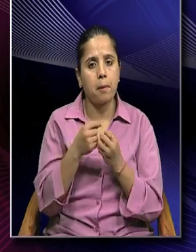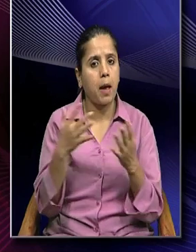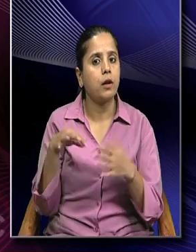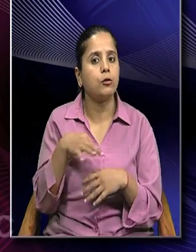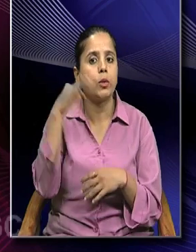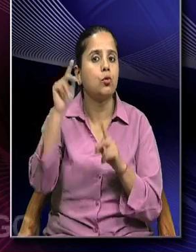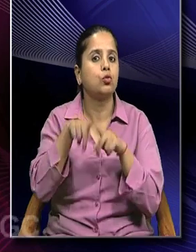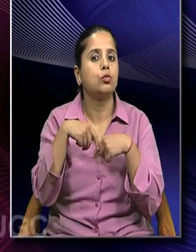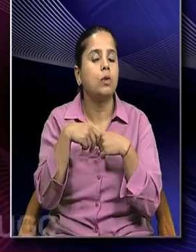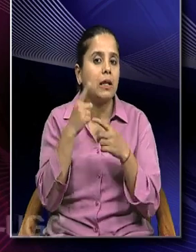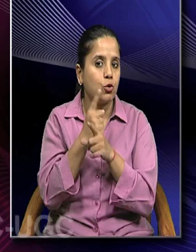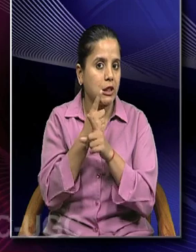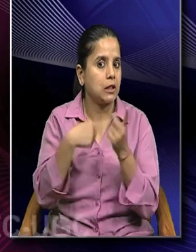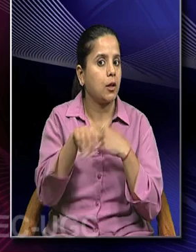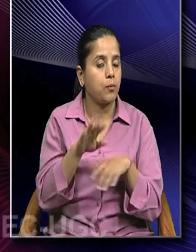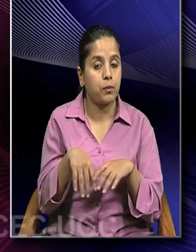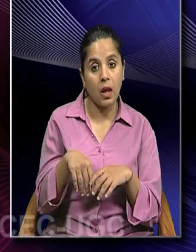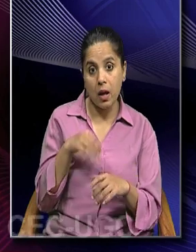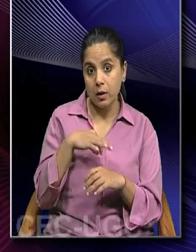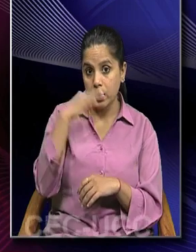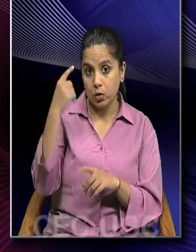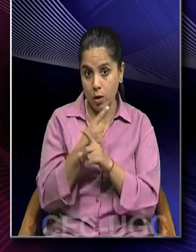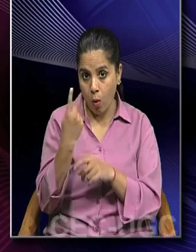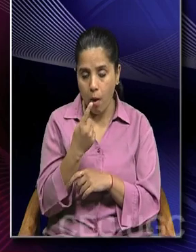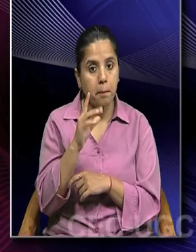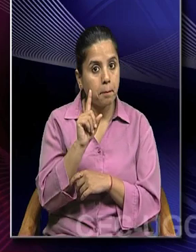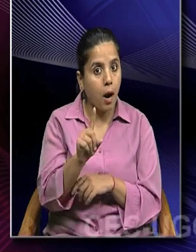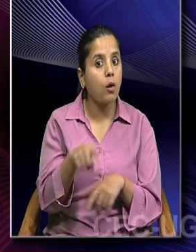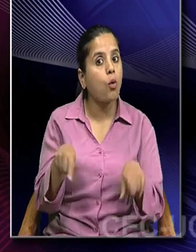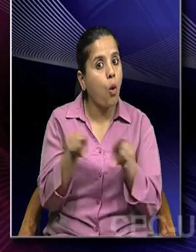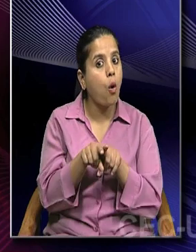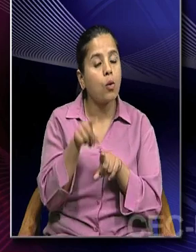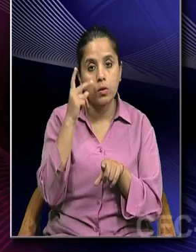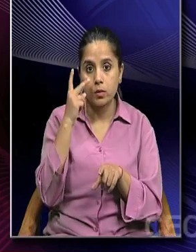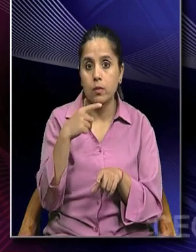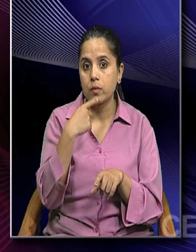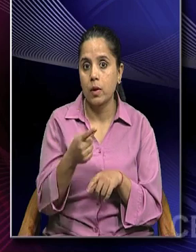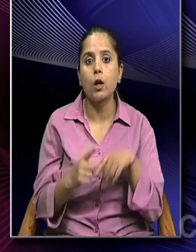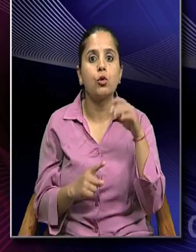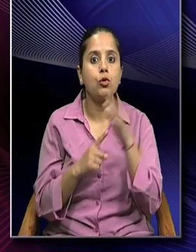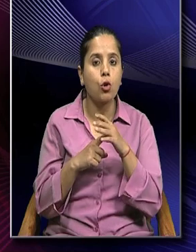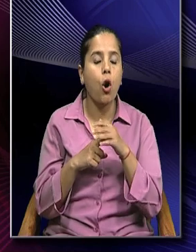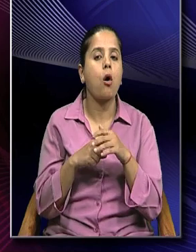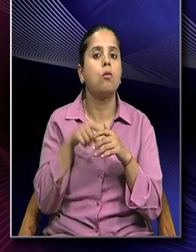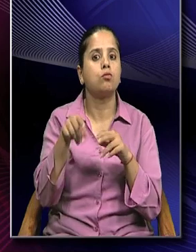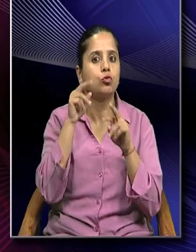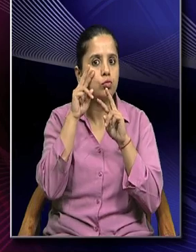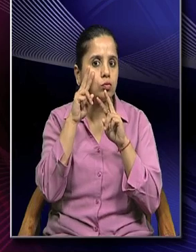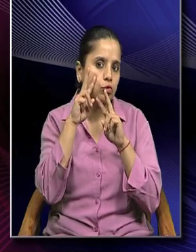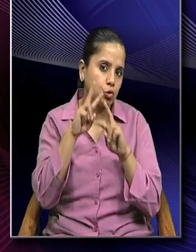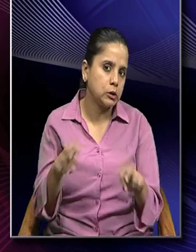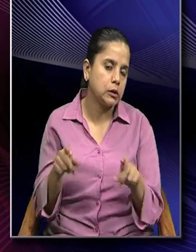spiritual teachers. Not only spiritual teachers, but also the top shot researchers. Here I